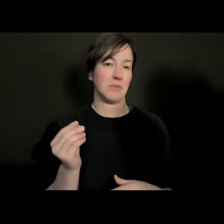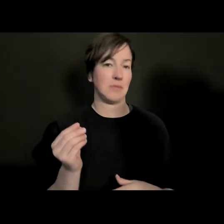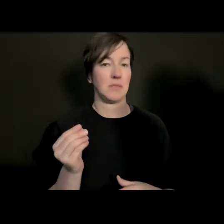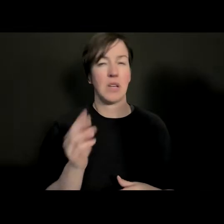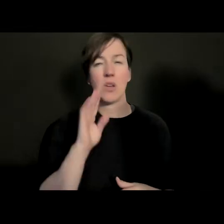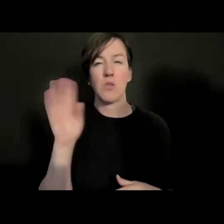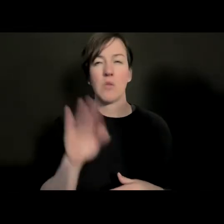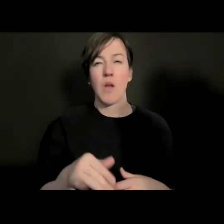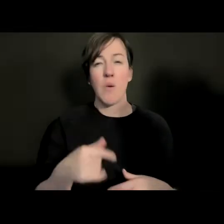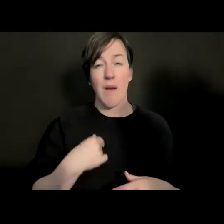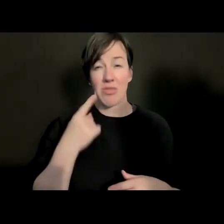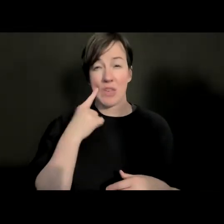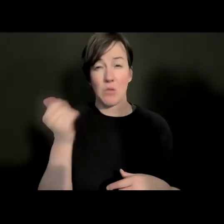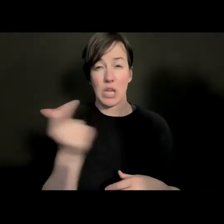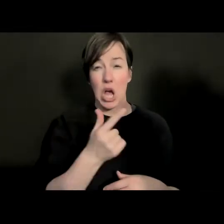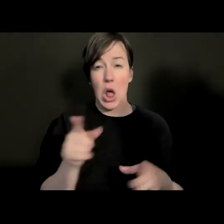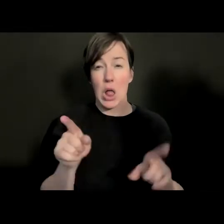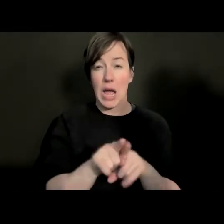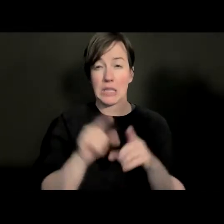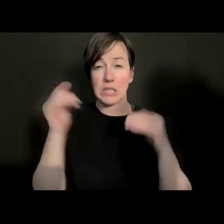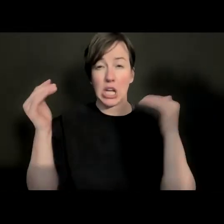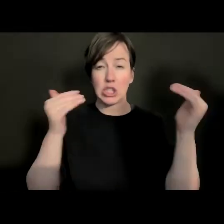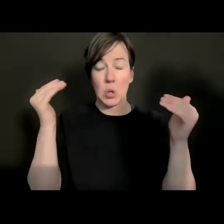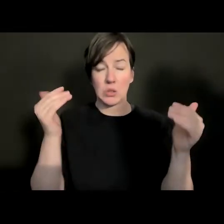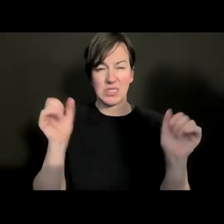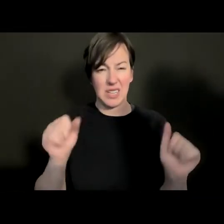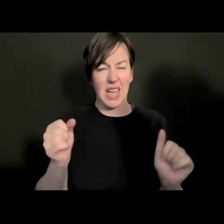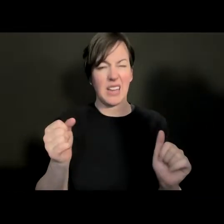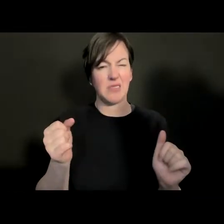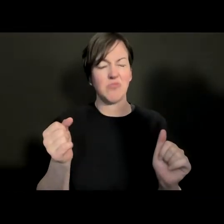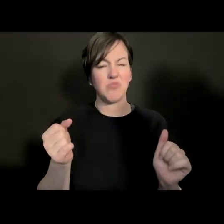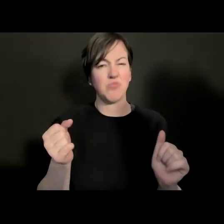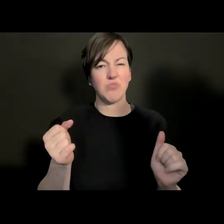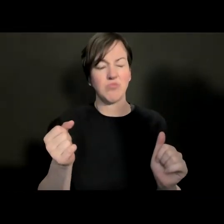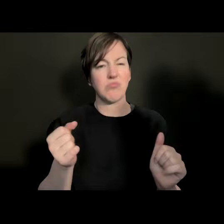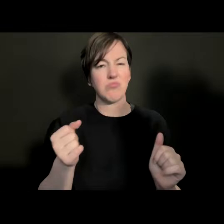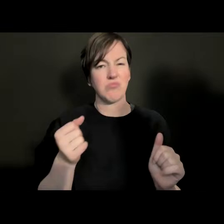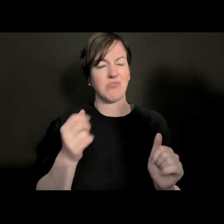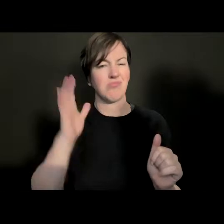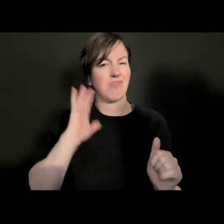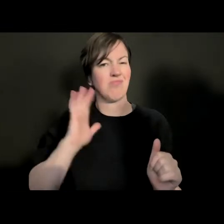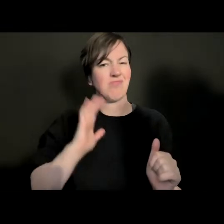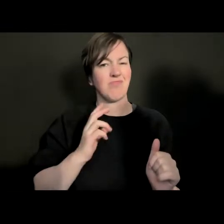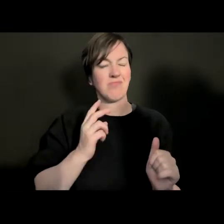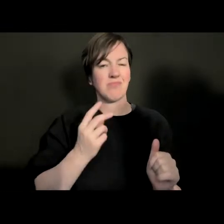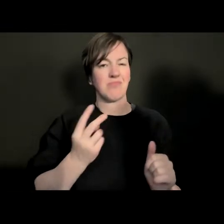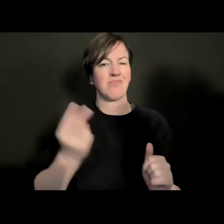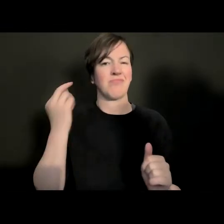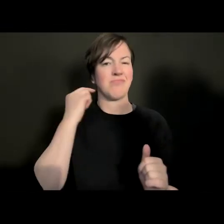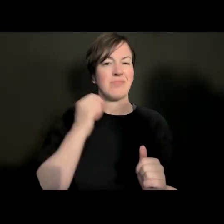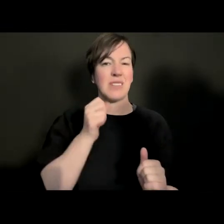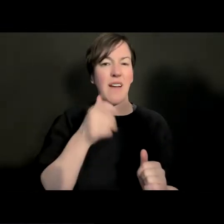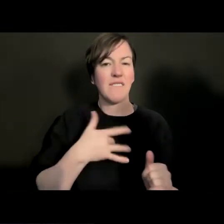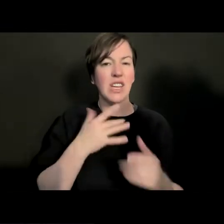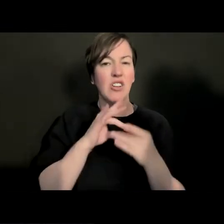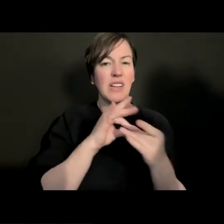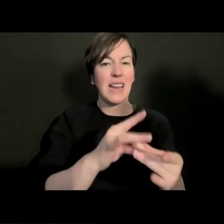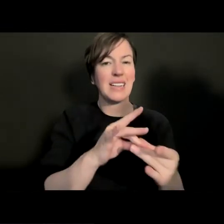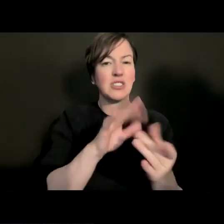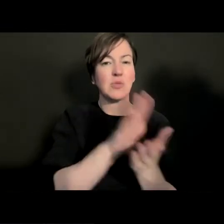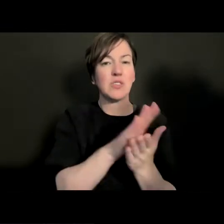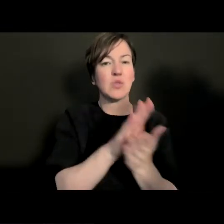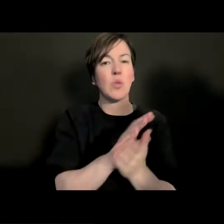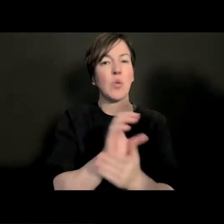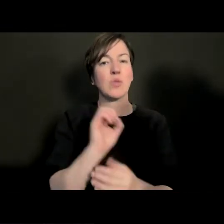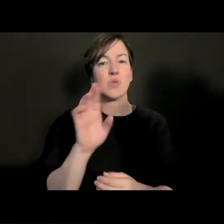I think we can all probably as adults speak to times when we didn't feel connected to our schools or our teachers